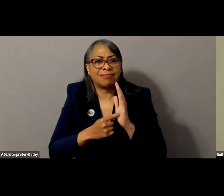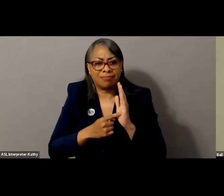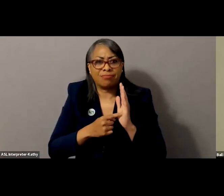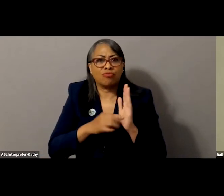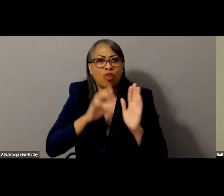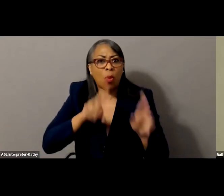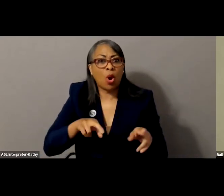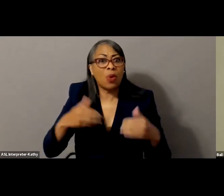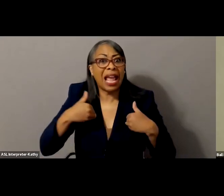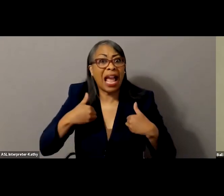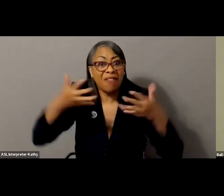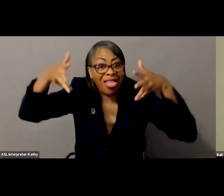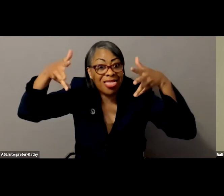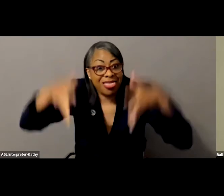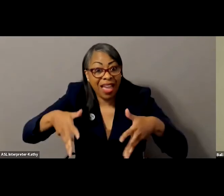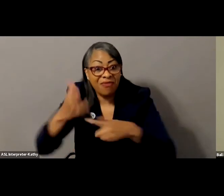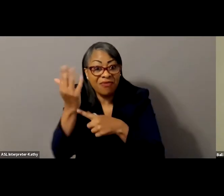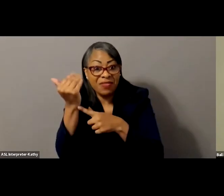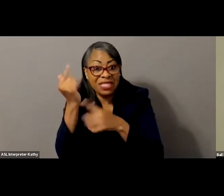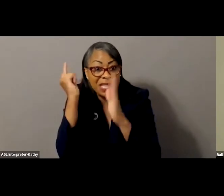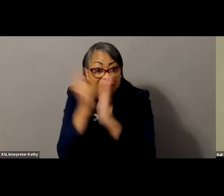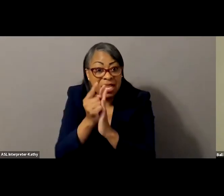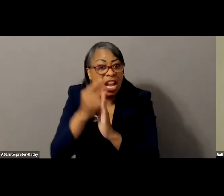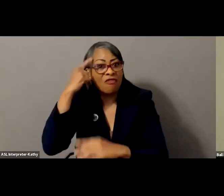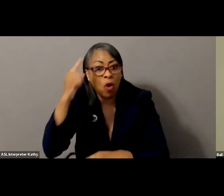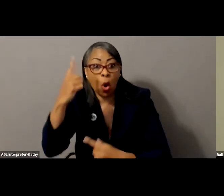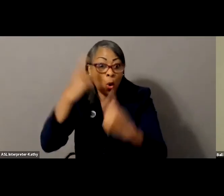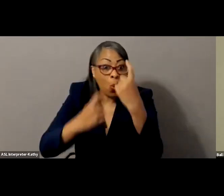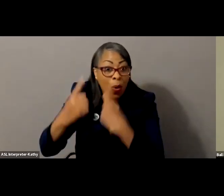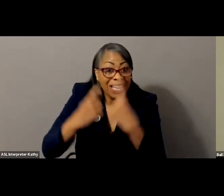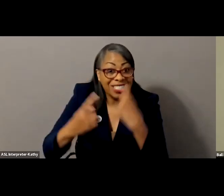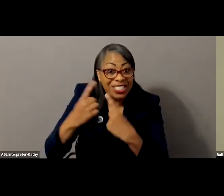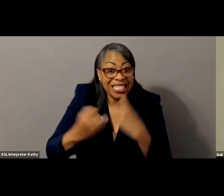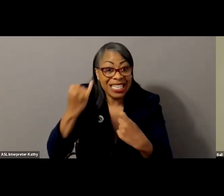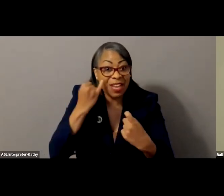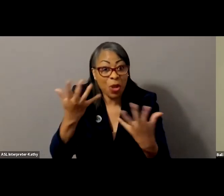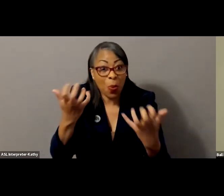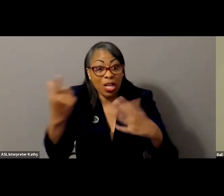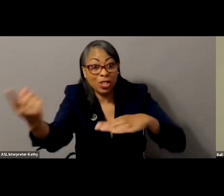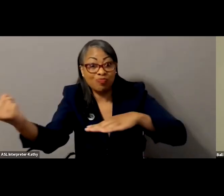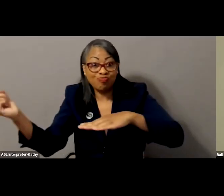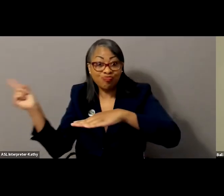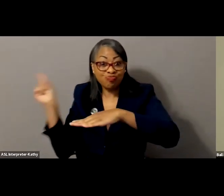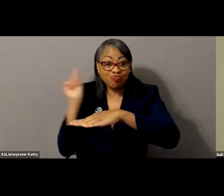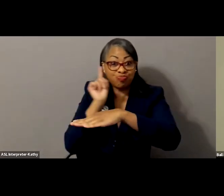15 minutes for questions. If folks wanted to approach the mic and